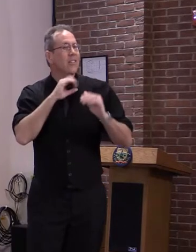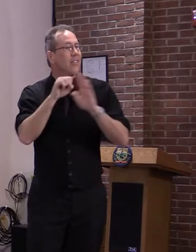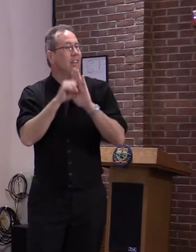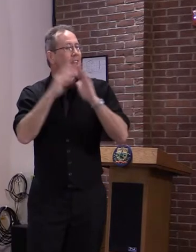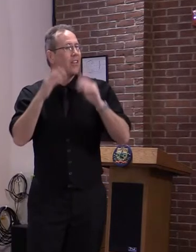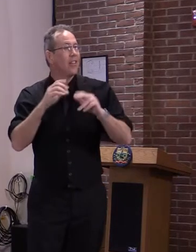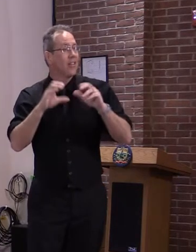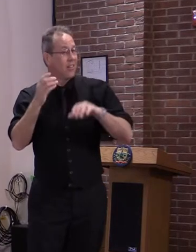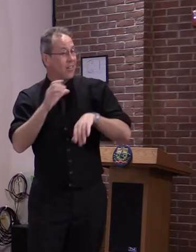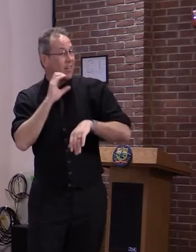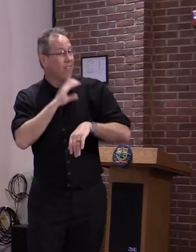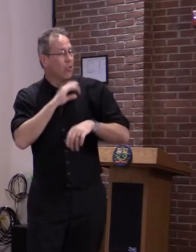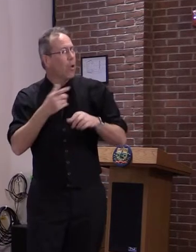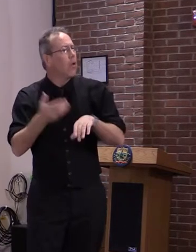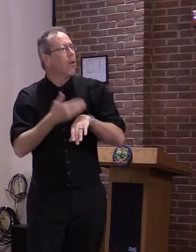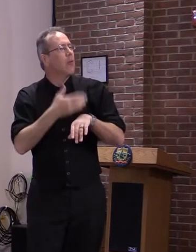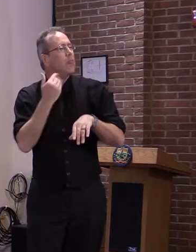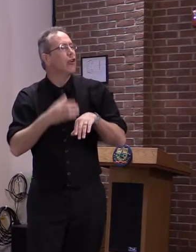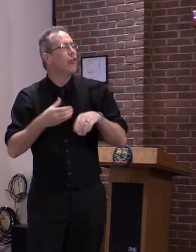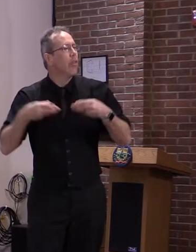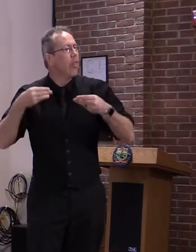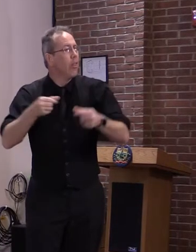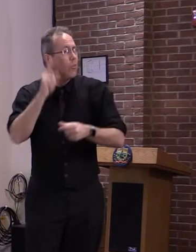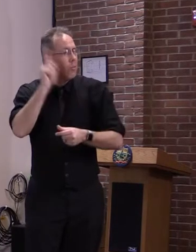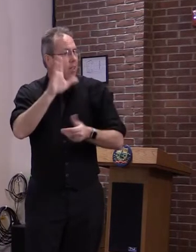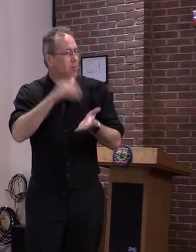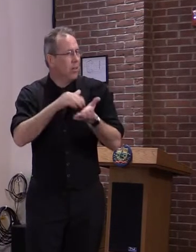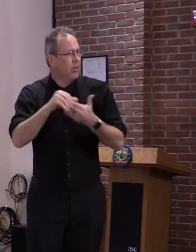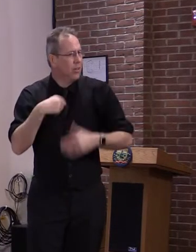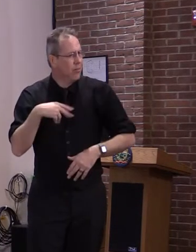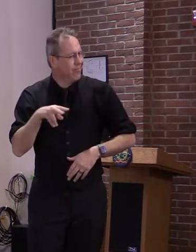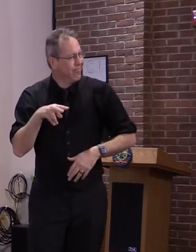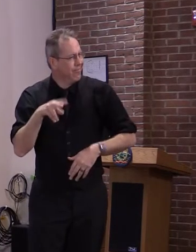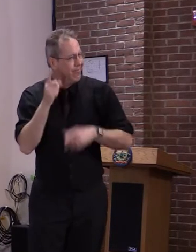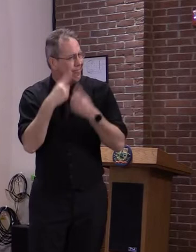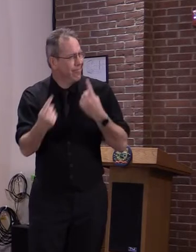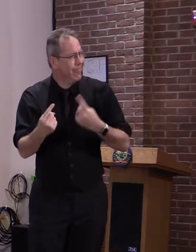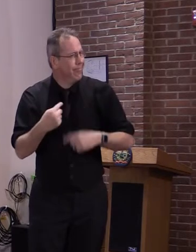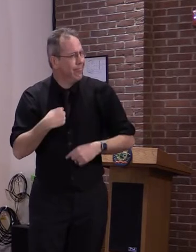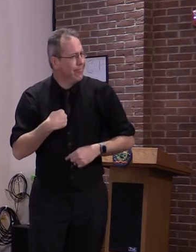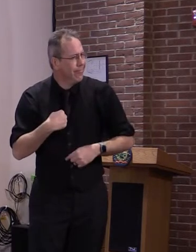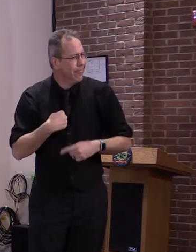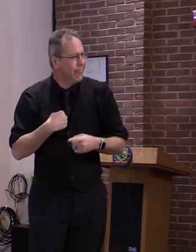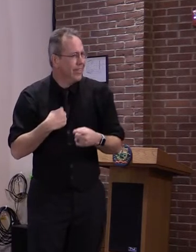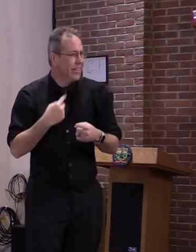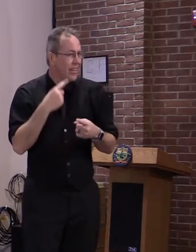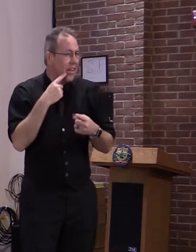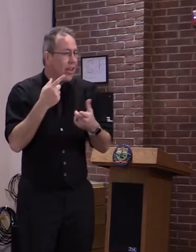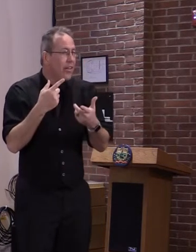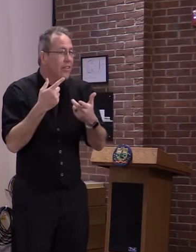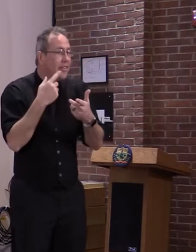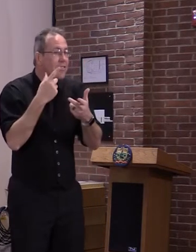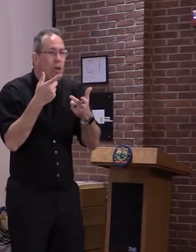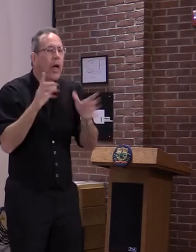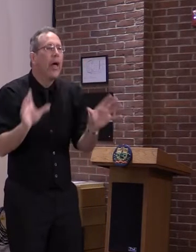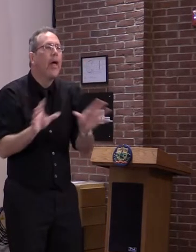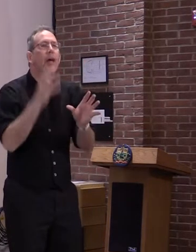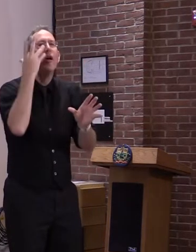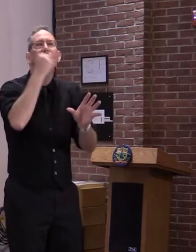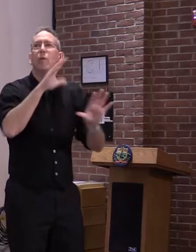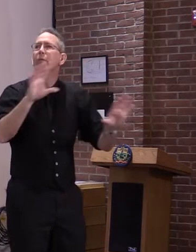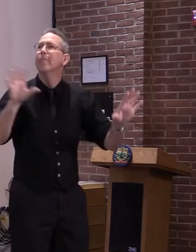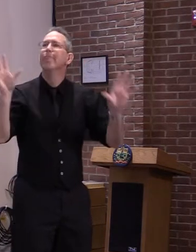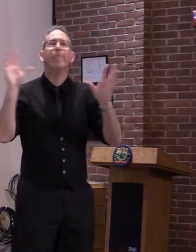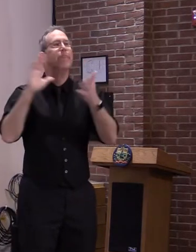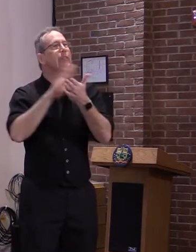perspective, and that's going to lead, that $1.5 million just to design a new cafeteria is going to lead to